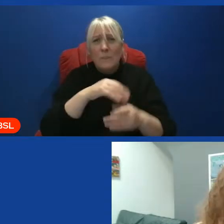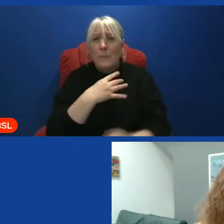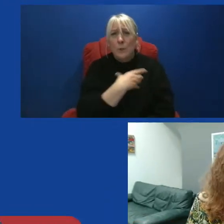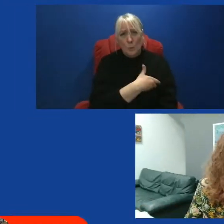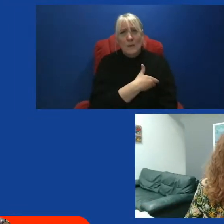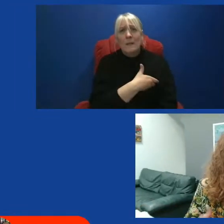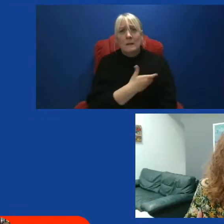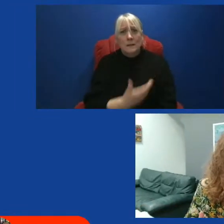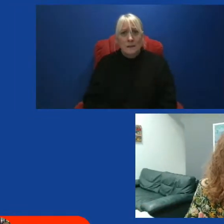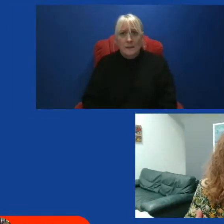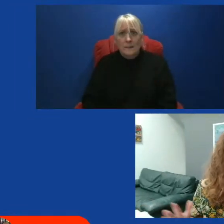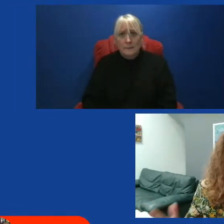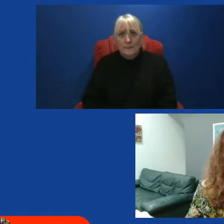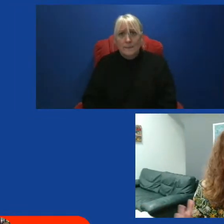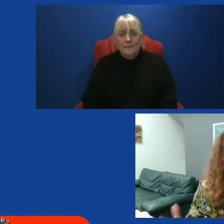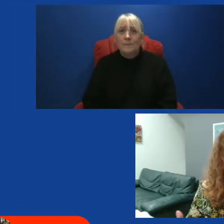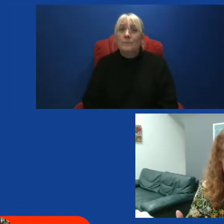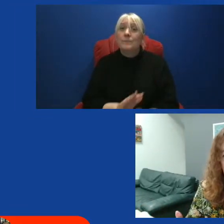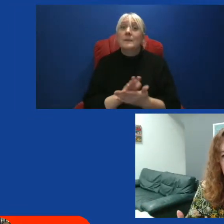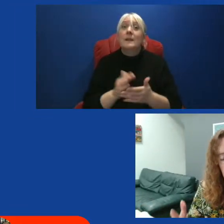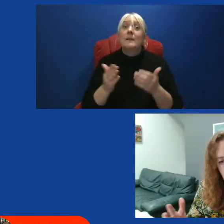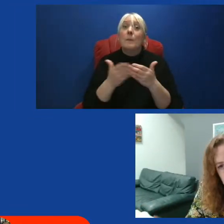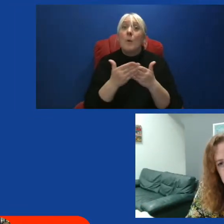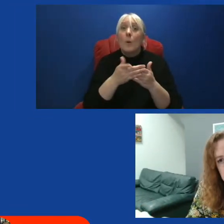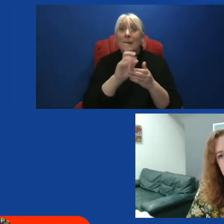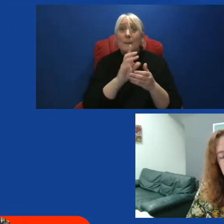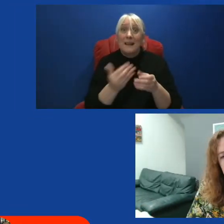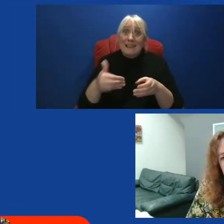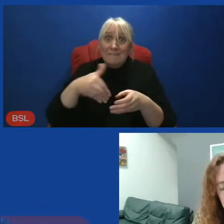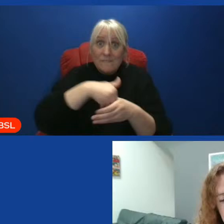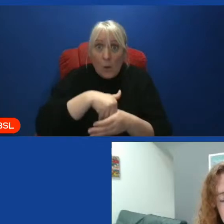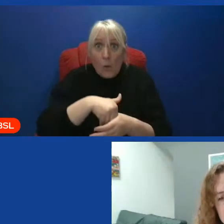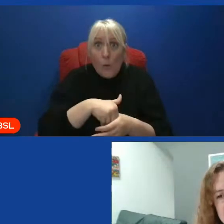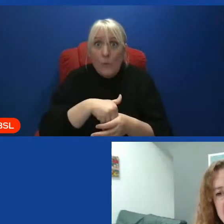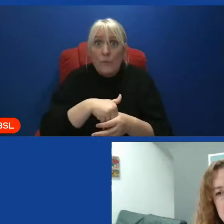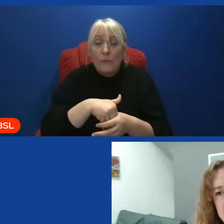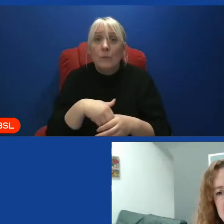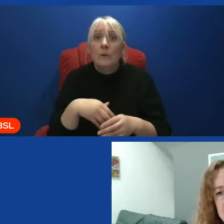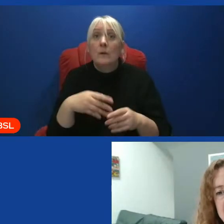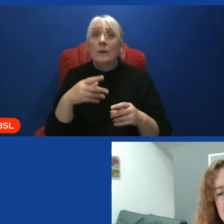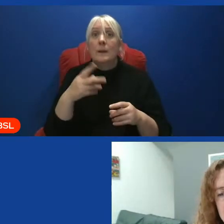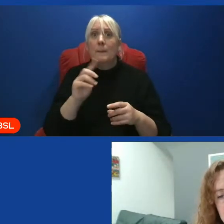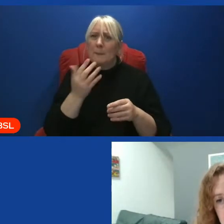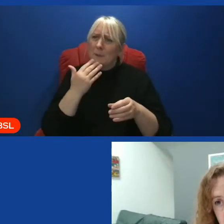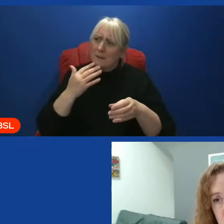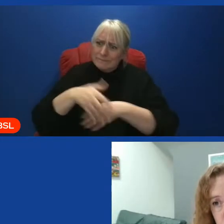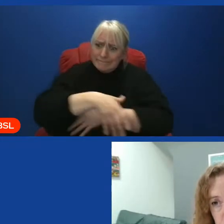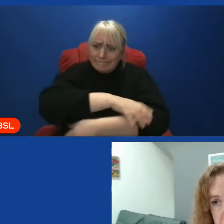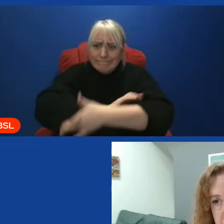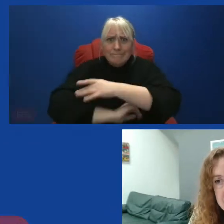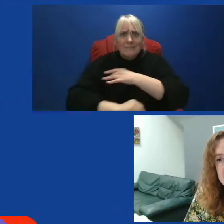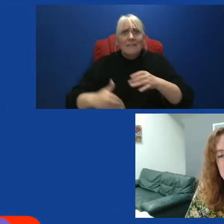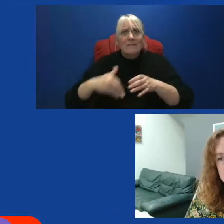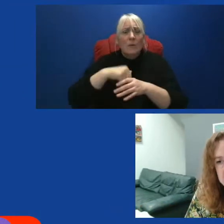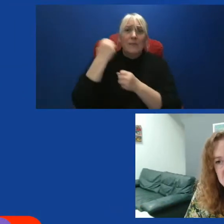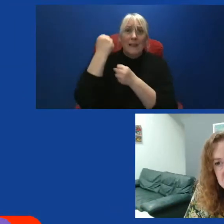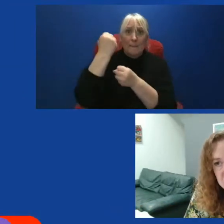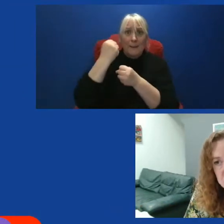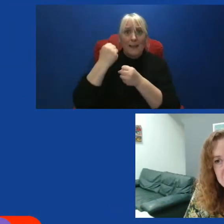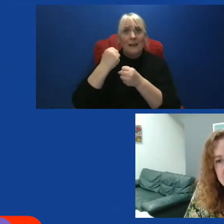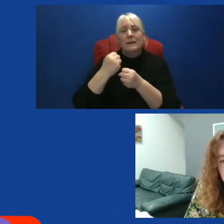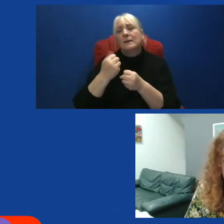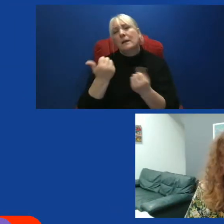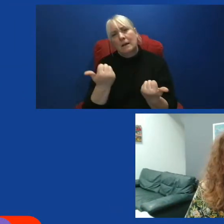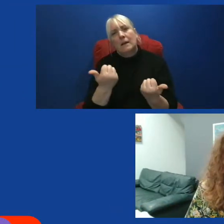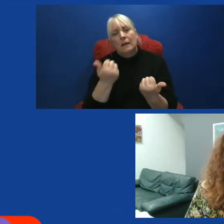I mean, the more people that are involved, the more people that play a part in the campaign, the stronger we'll be and the better